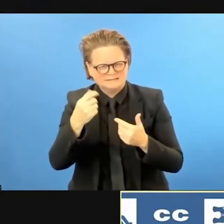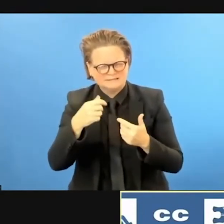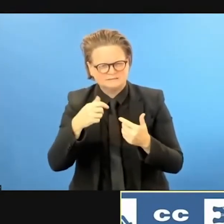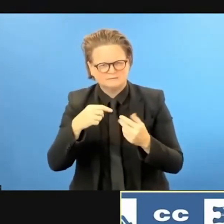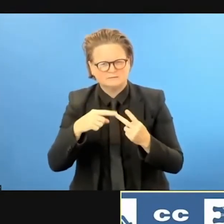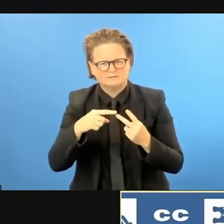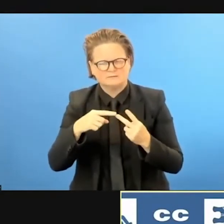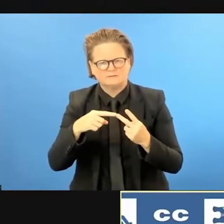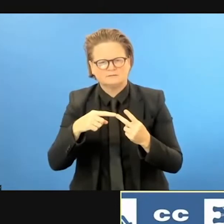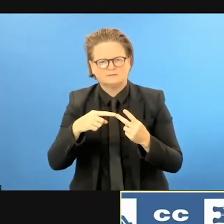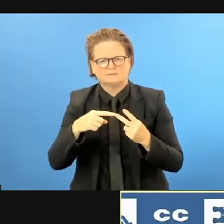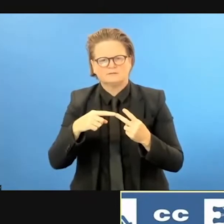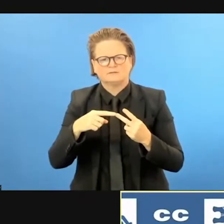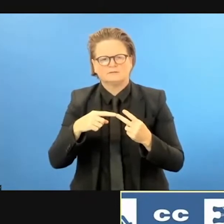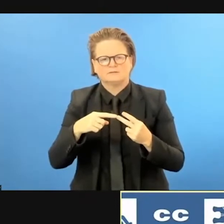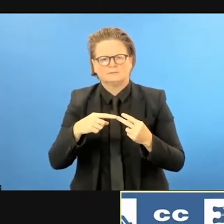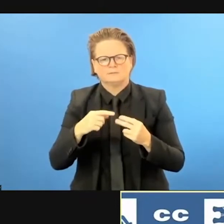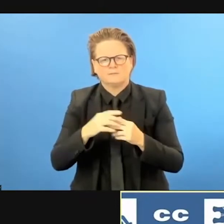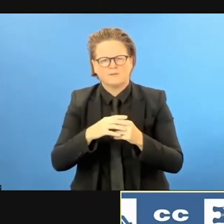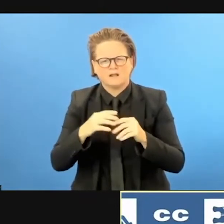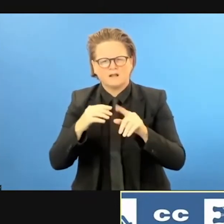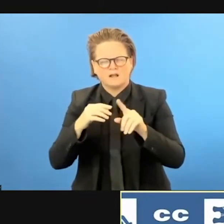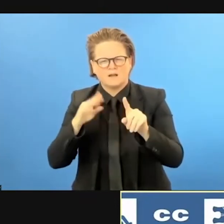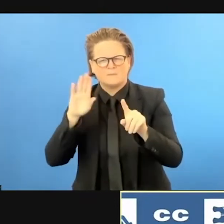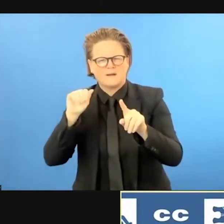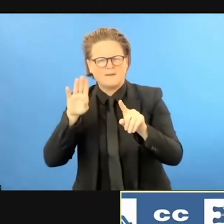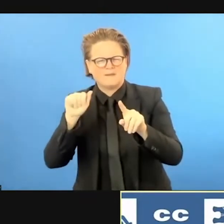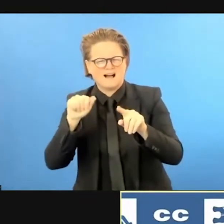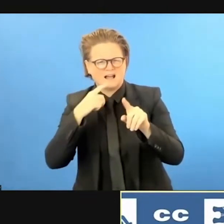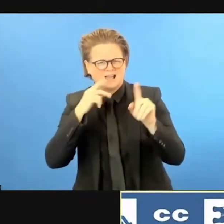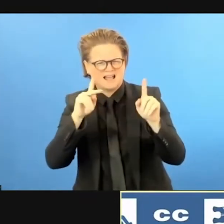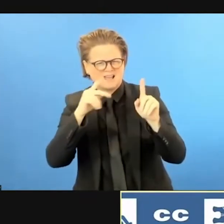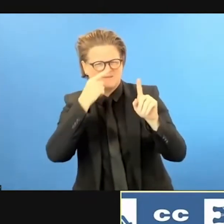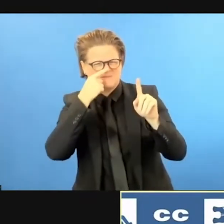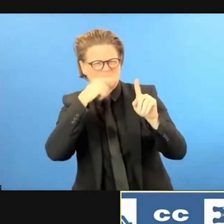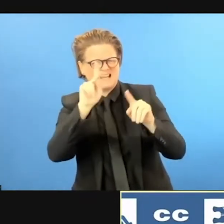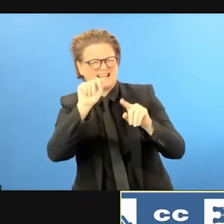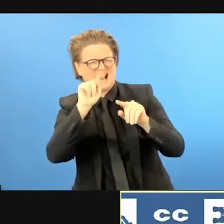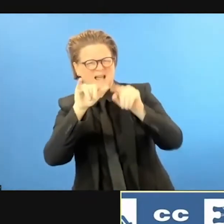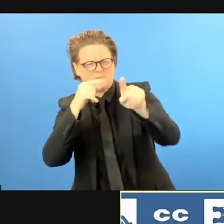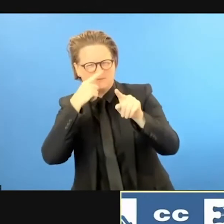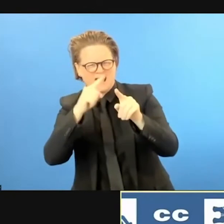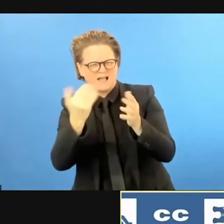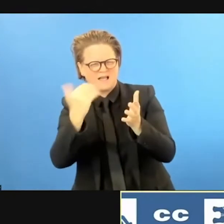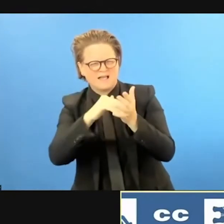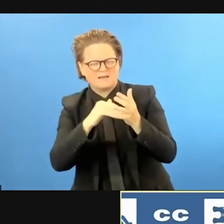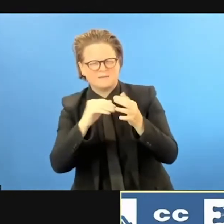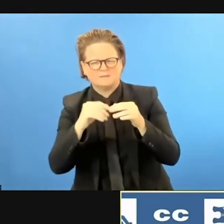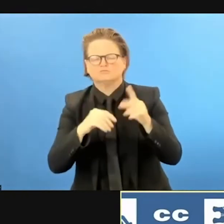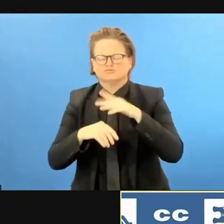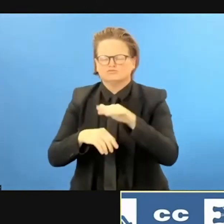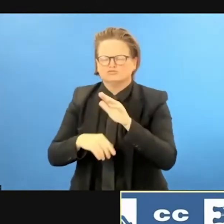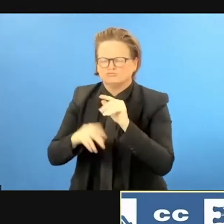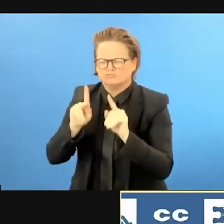Katie, did you want to repeat the question? Oh, the second question. Yes, sorry. Let me just go back to that